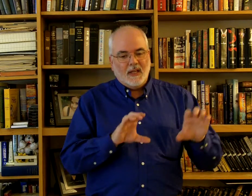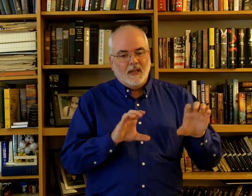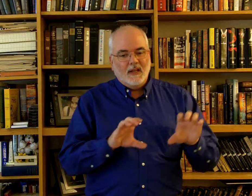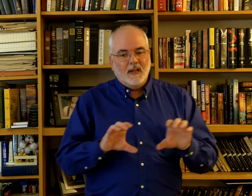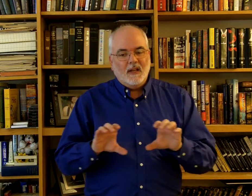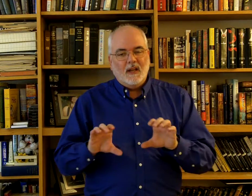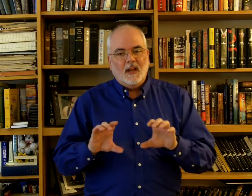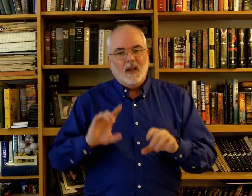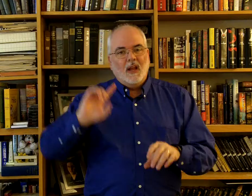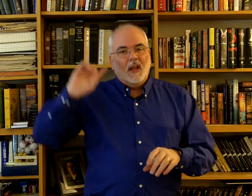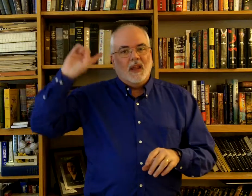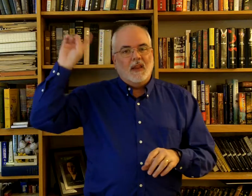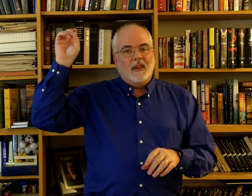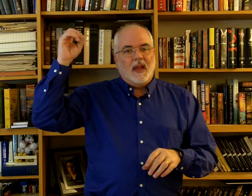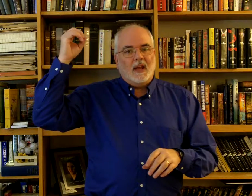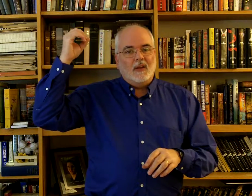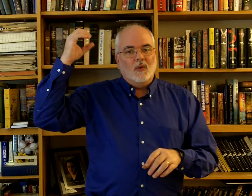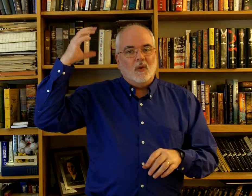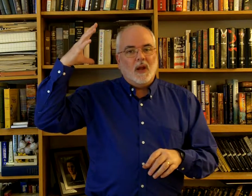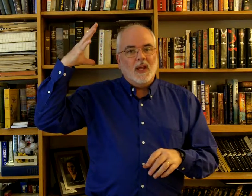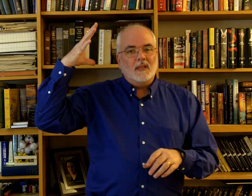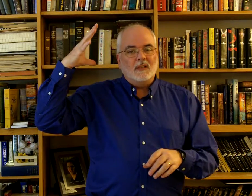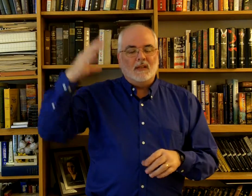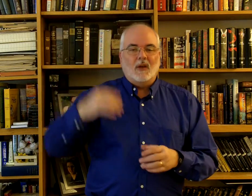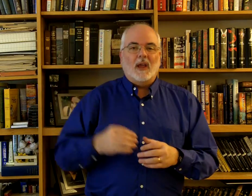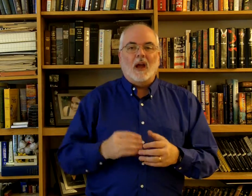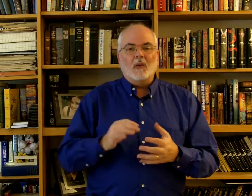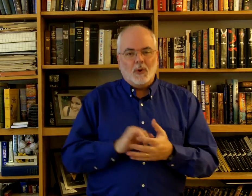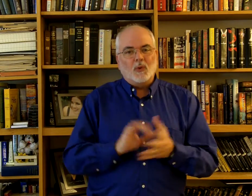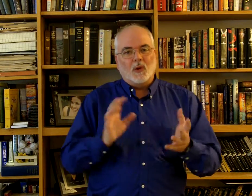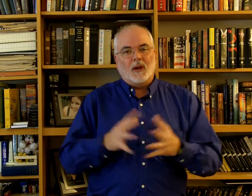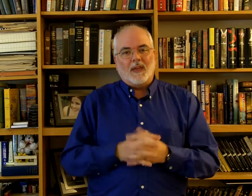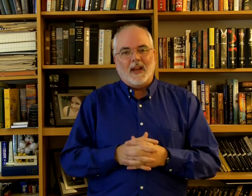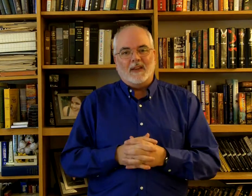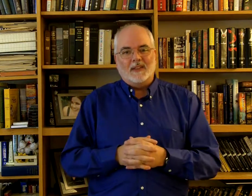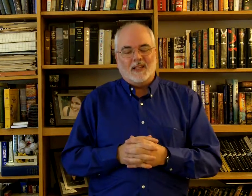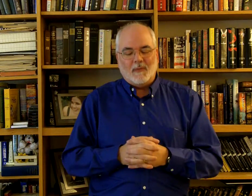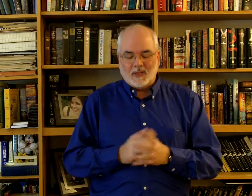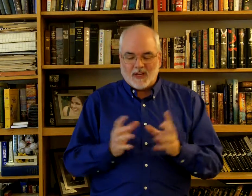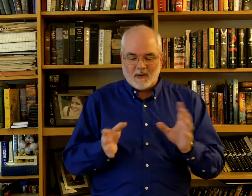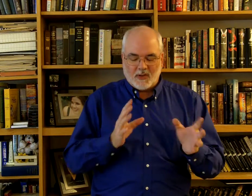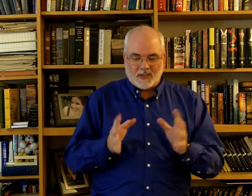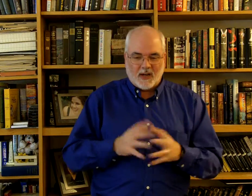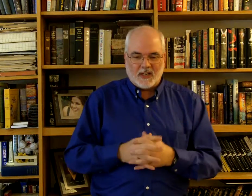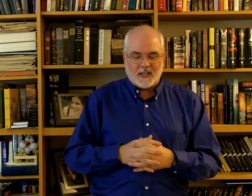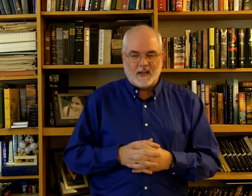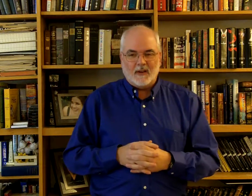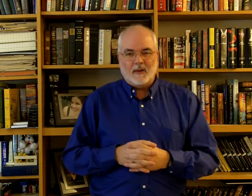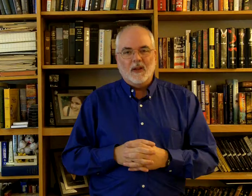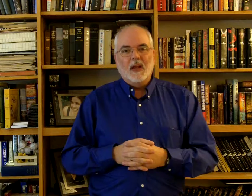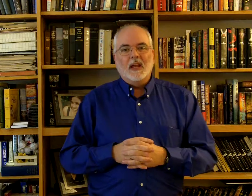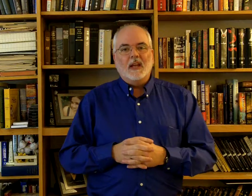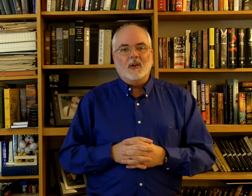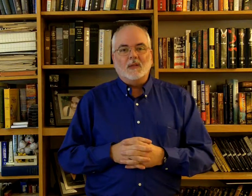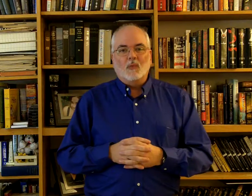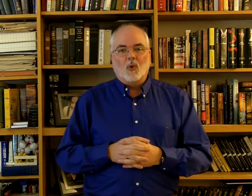did that grace? Okay, I'm going to put the word that in this time. I was kind of just trying to decide there. Here it's more